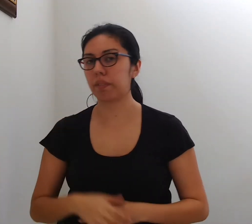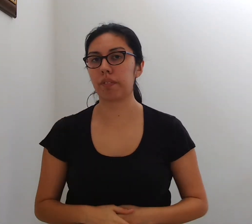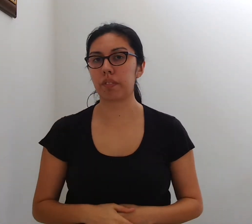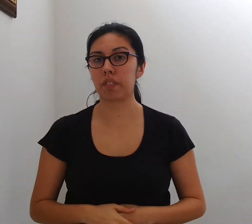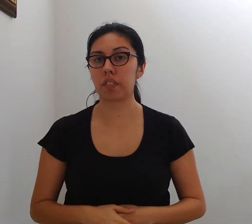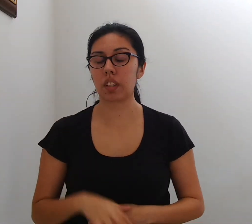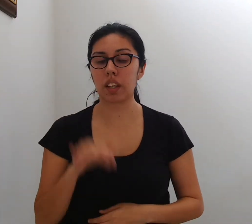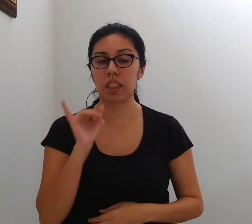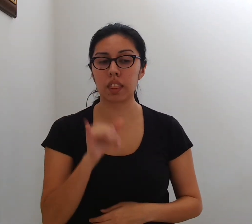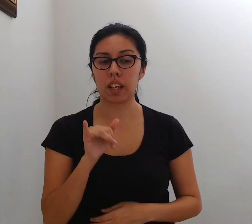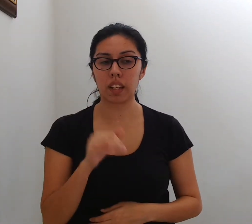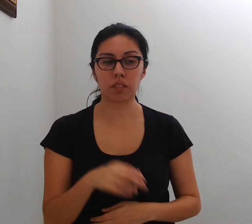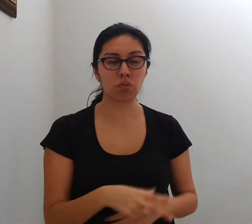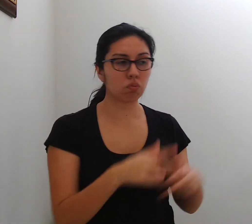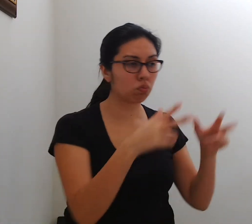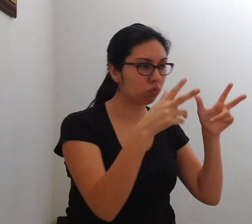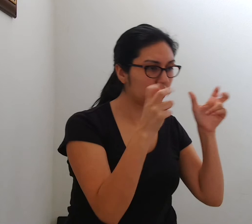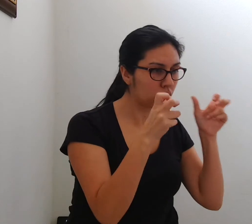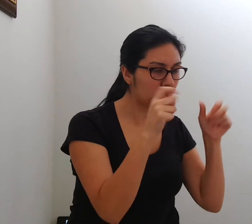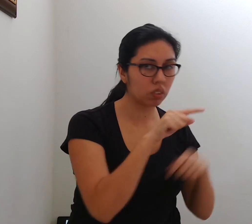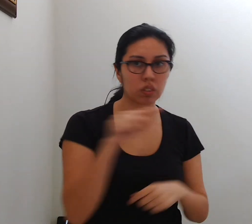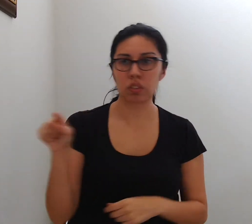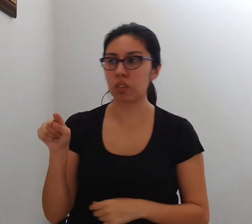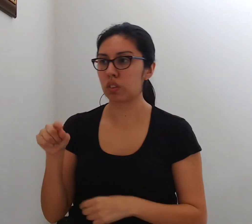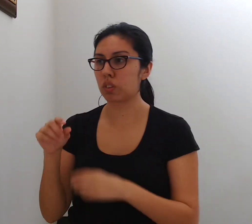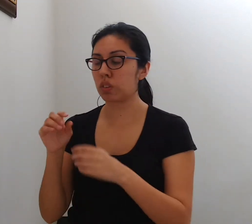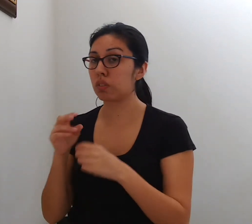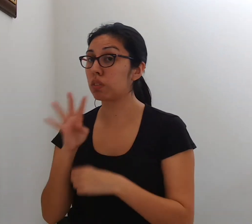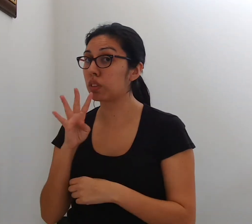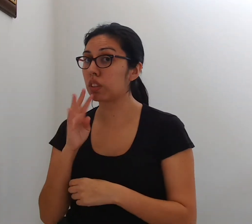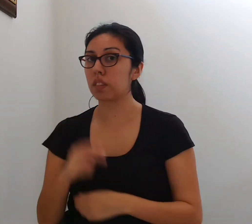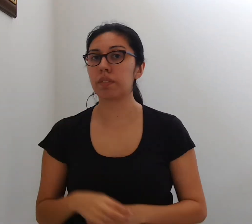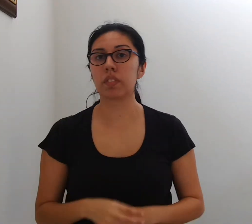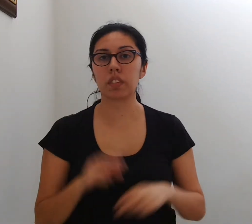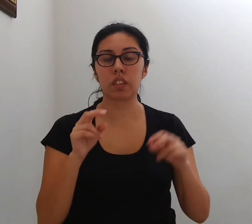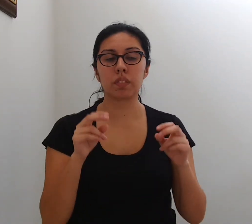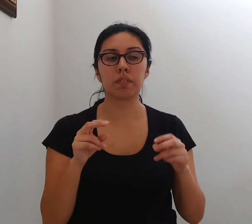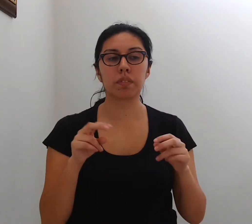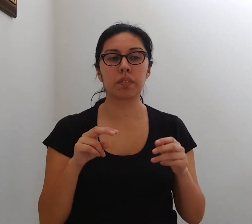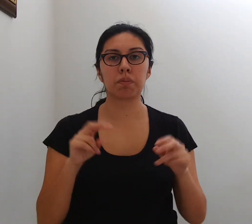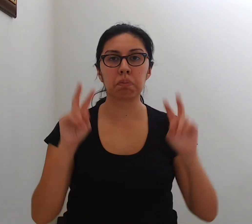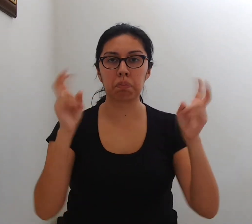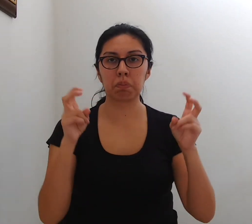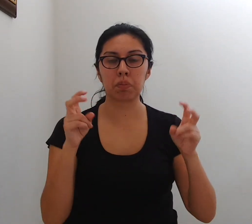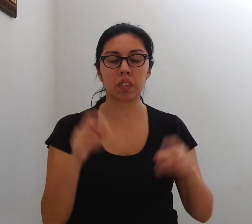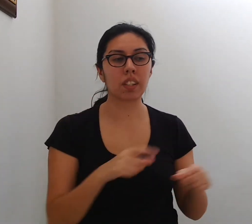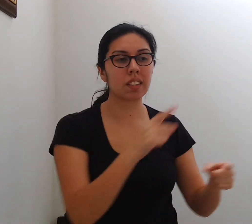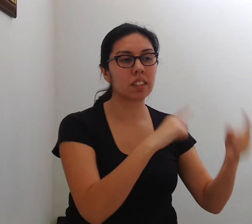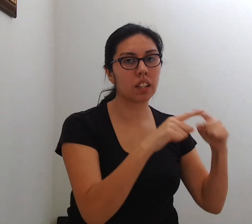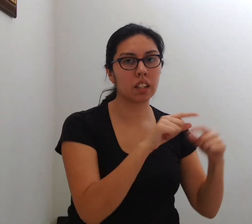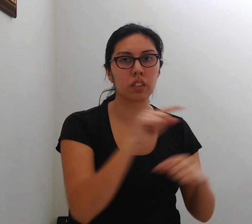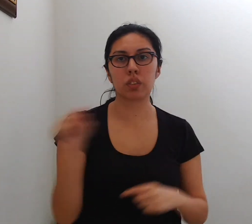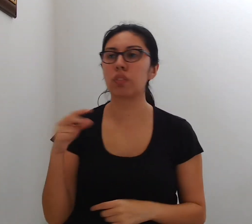this sign to voice. There are many classes in the United States for the teaching